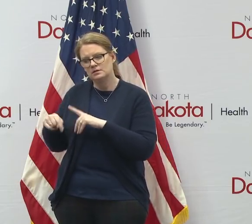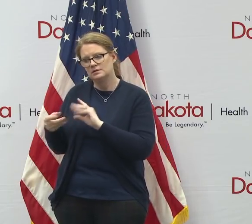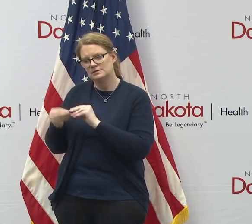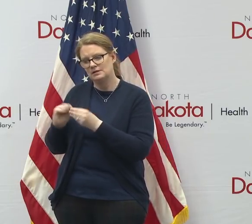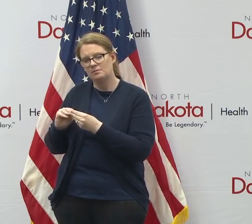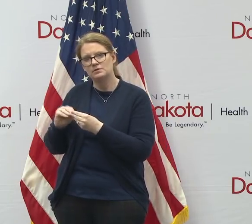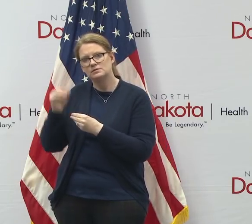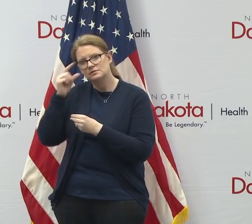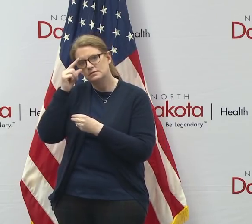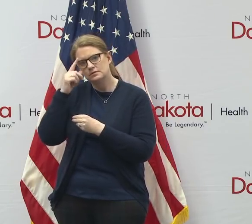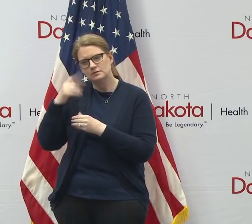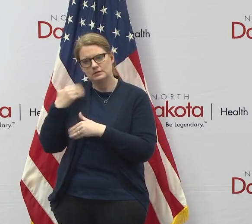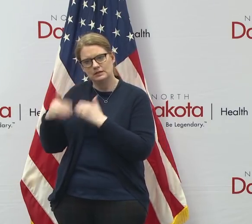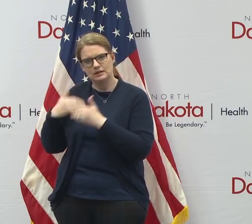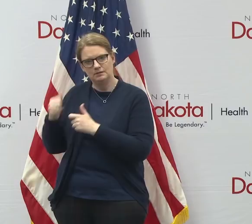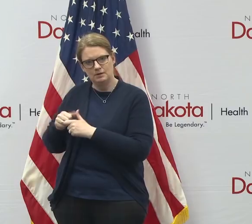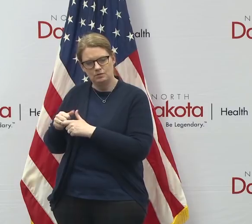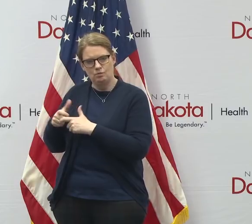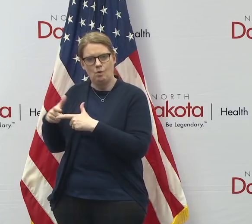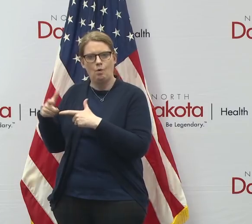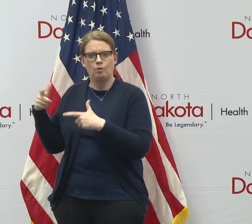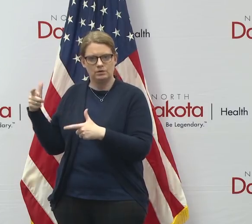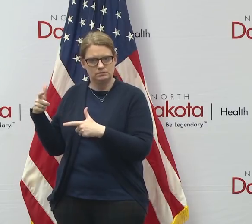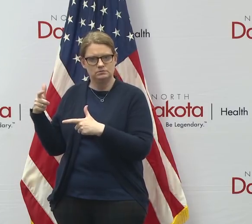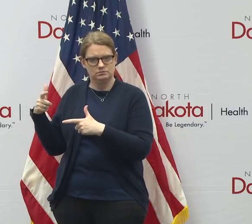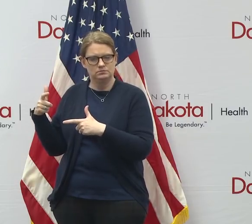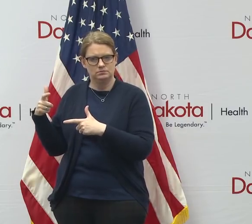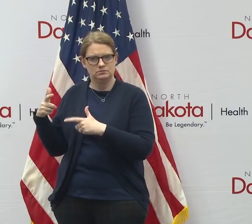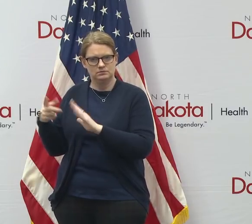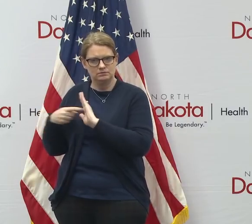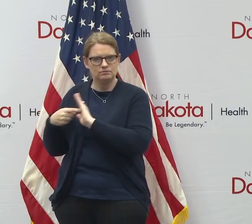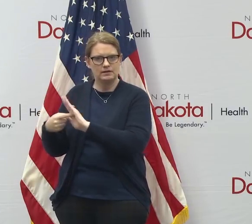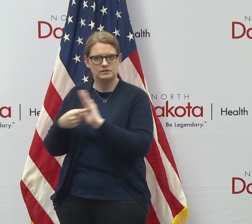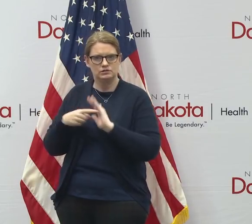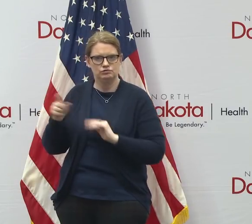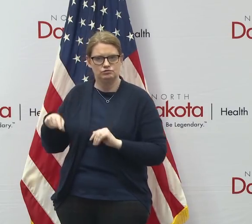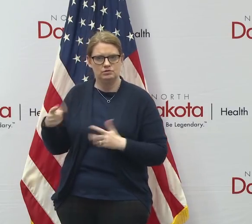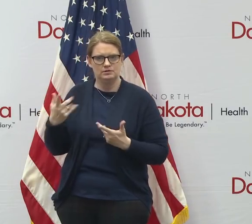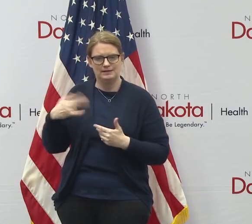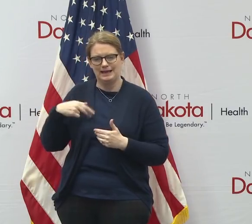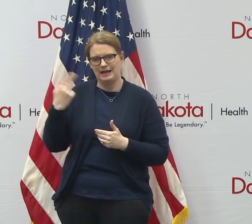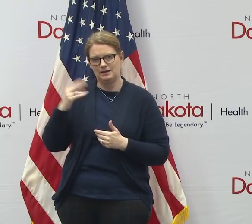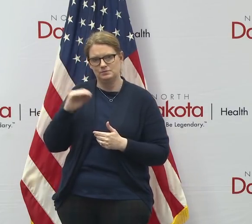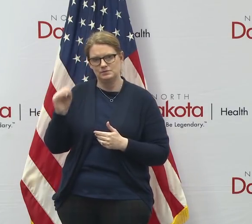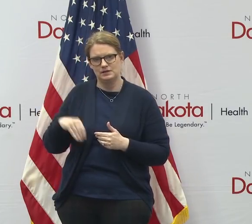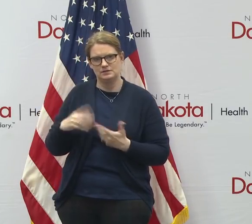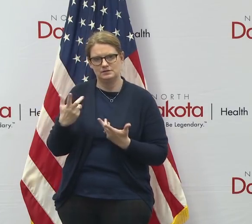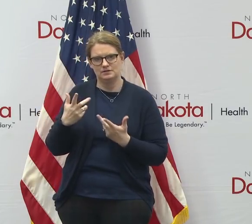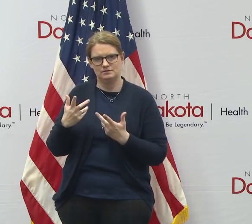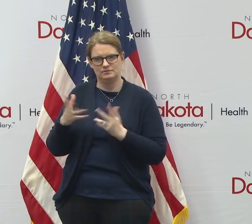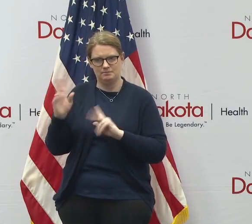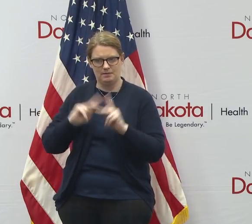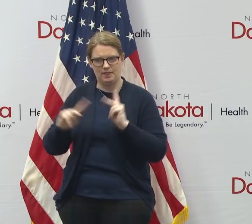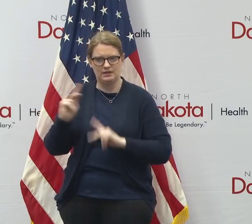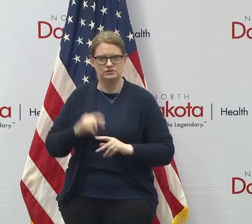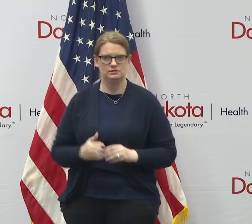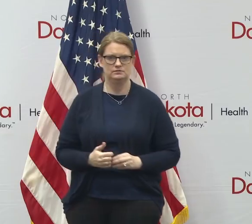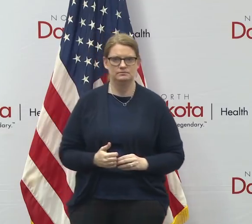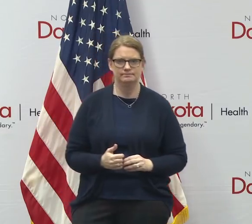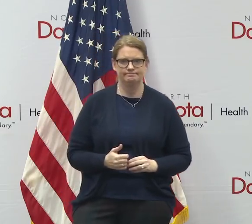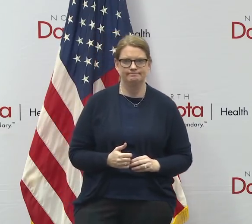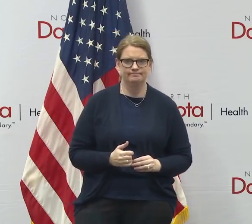County keep growing to being the most, to reflect, as it should, the highest percentage of population.